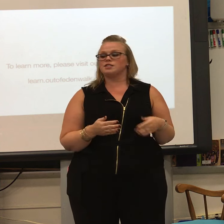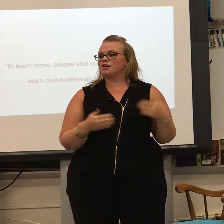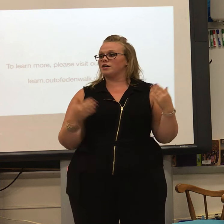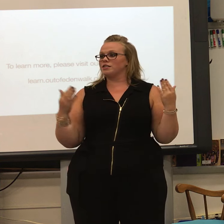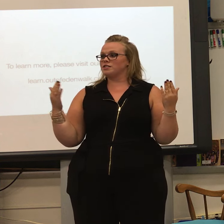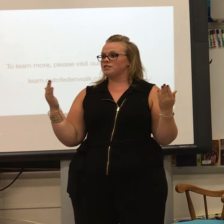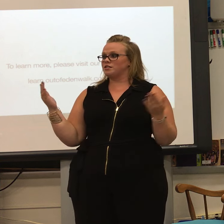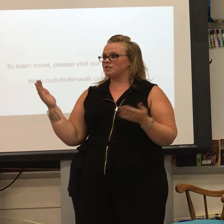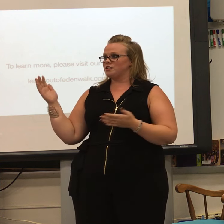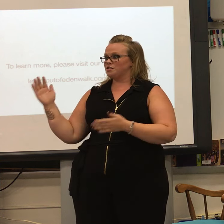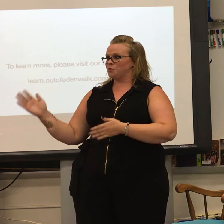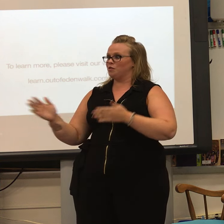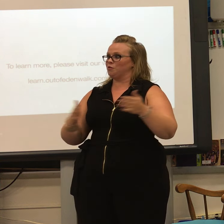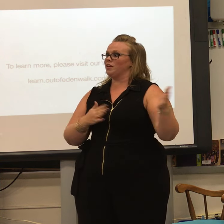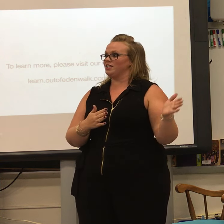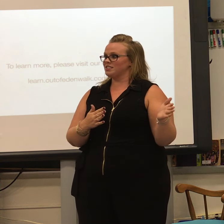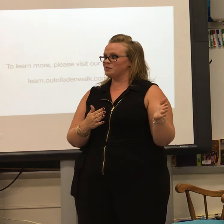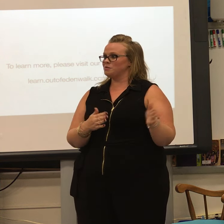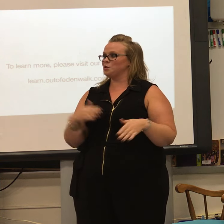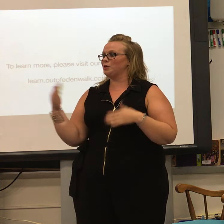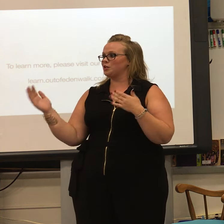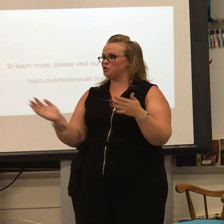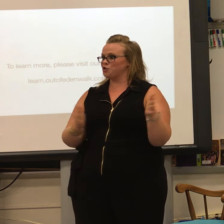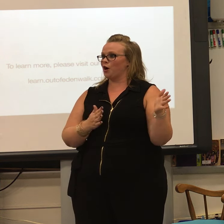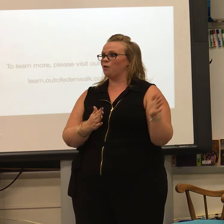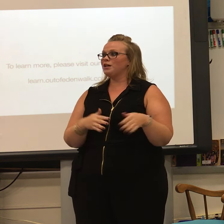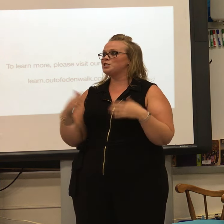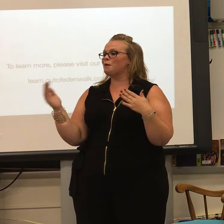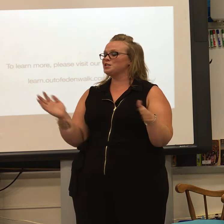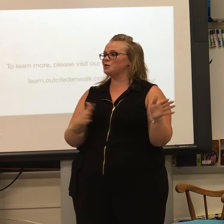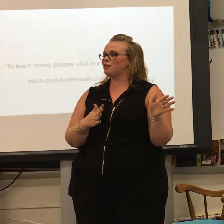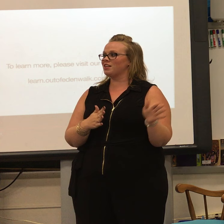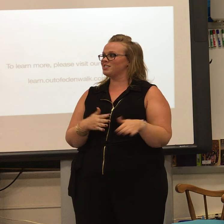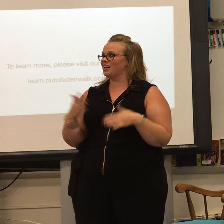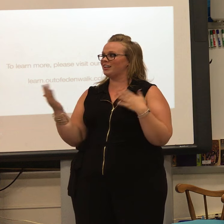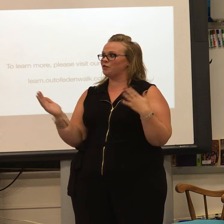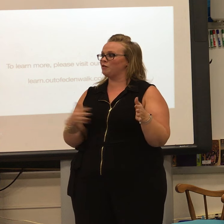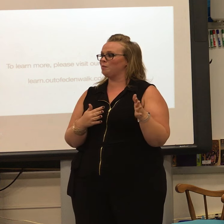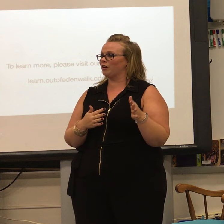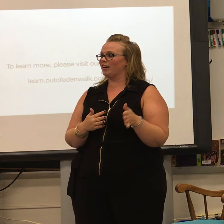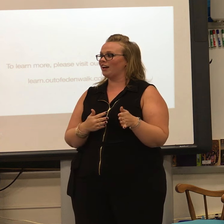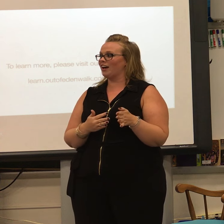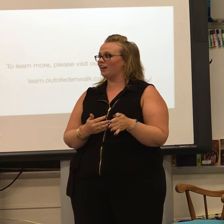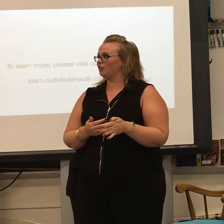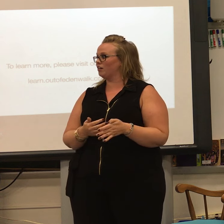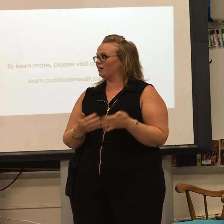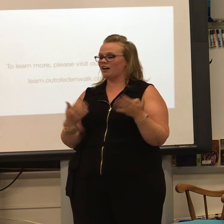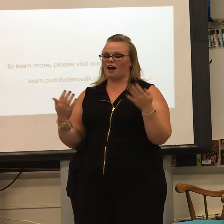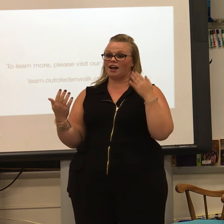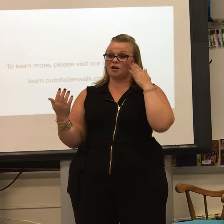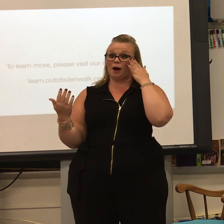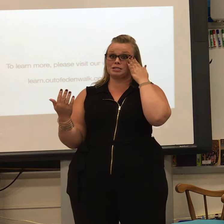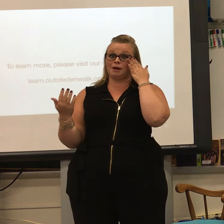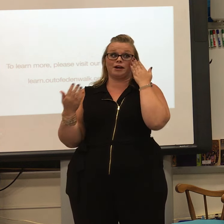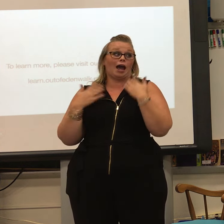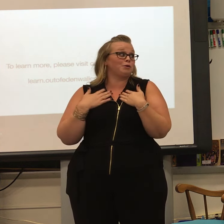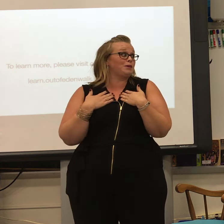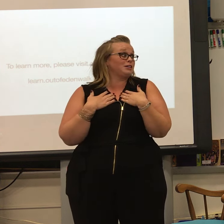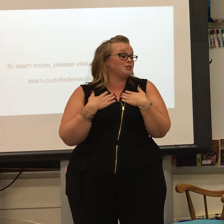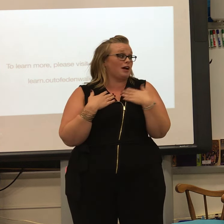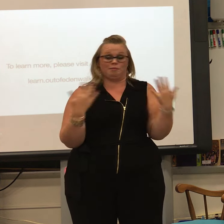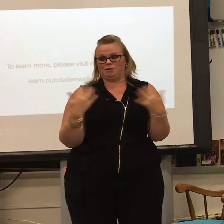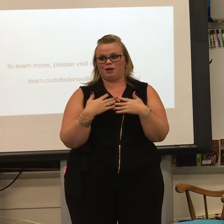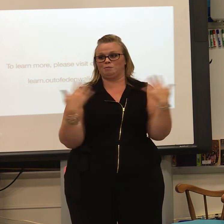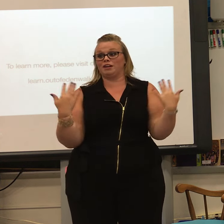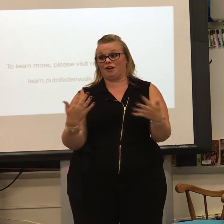But it's easier to do it through this, so we can show. Especially when it's like November, and I know as a parent, I would